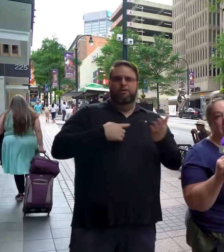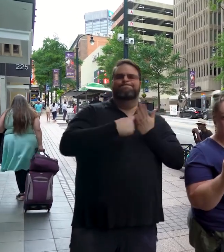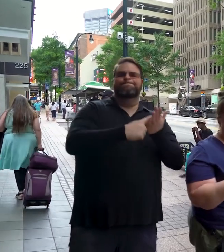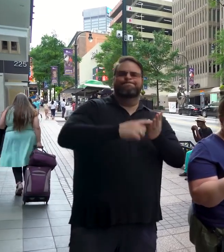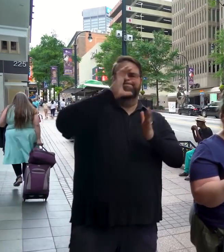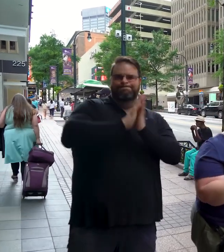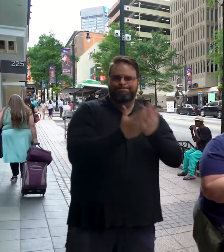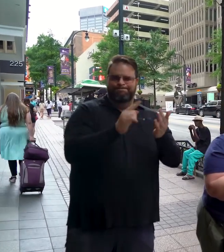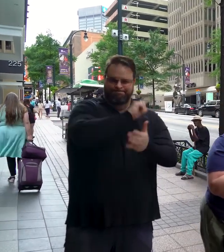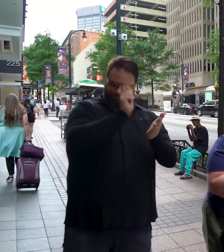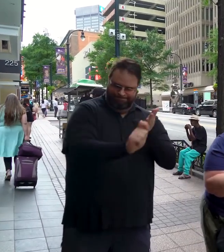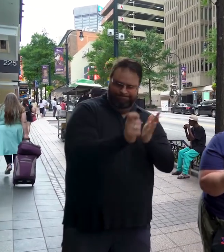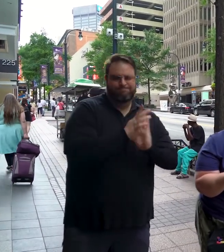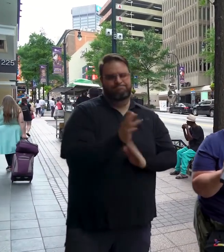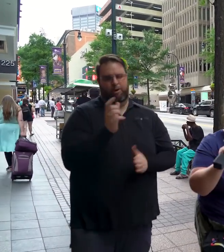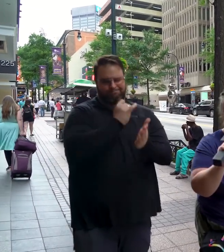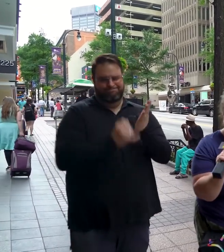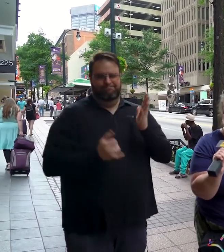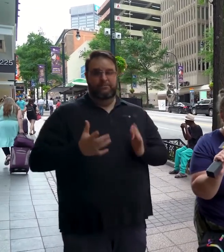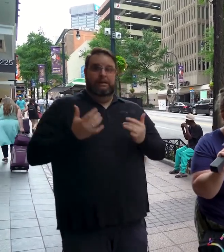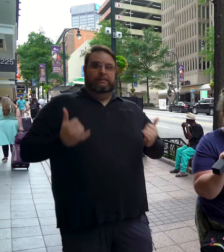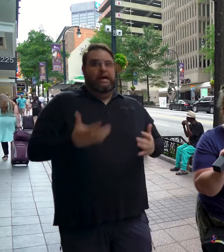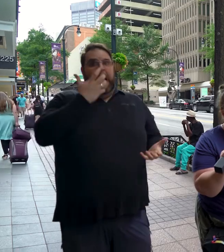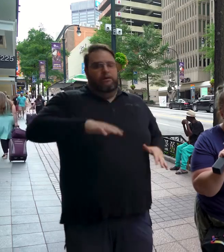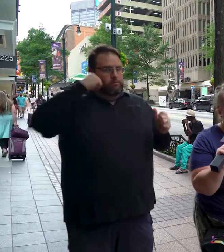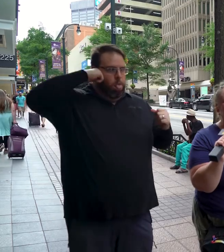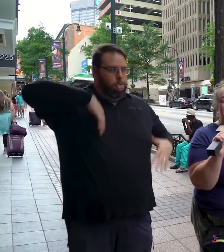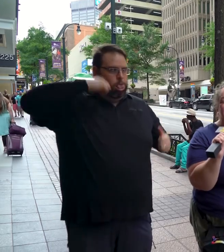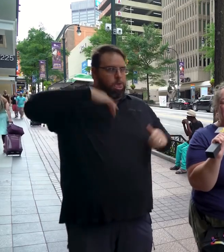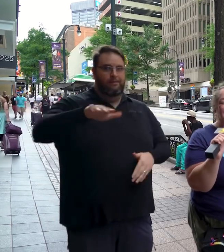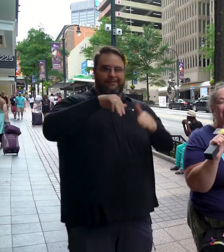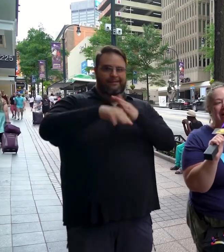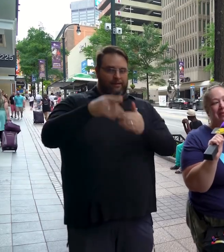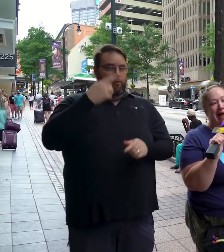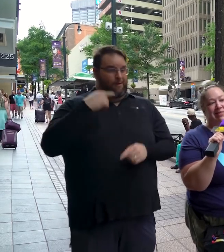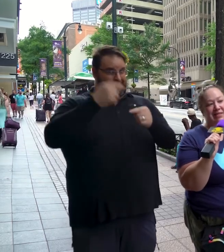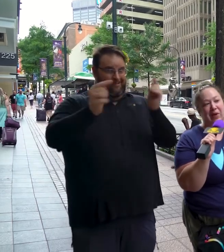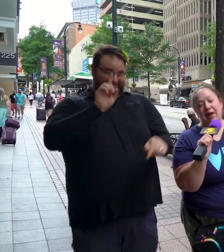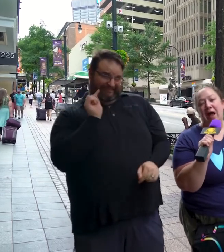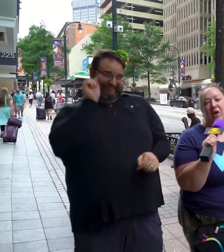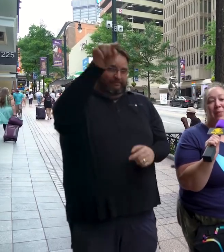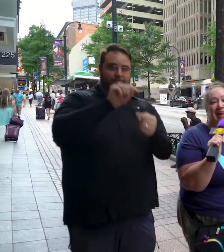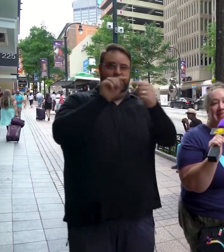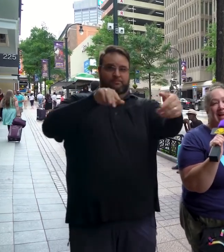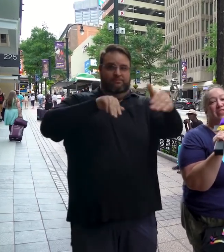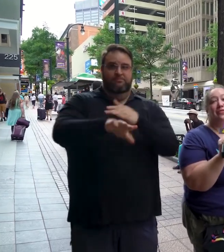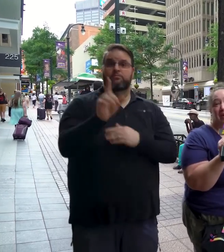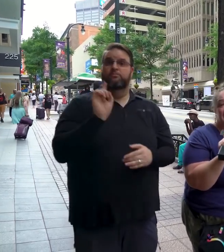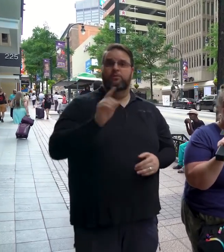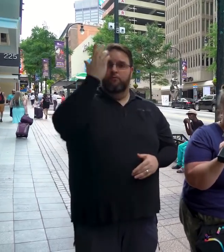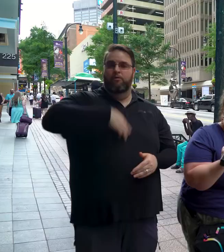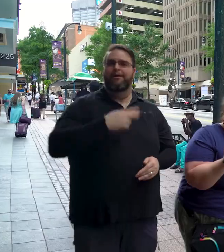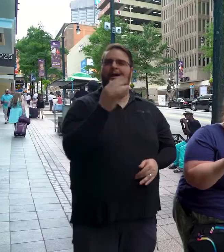like comic books and artists. And now, because it is hot in Atlanta, we're going to head one block this way and go back inside